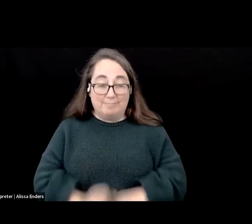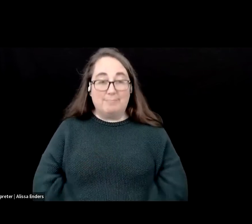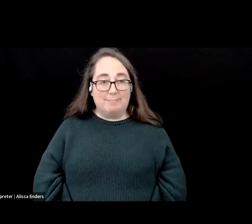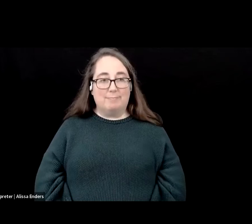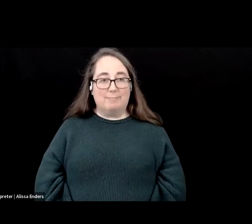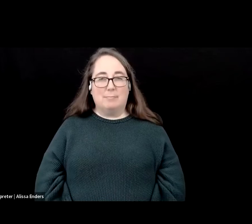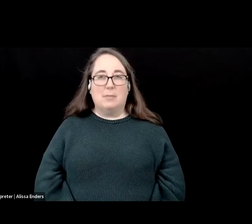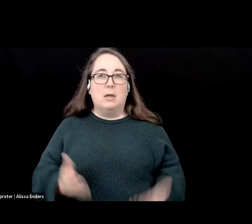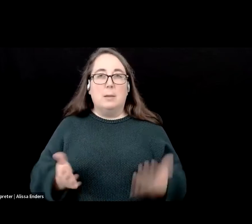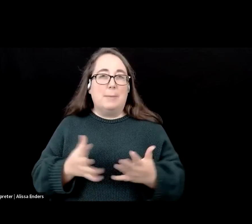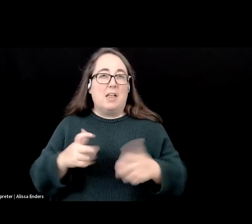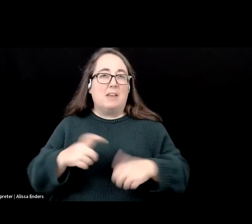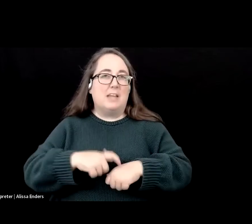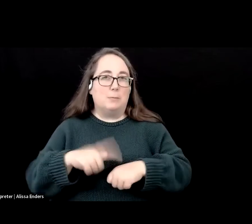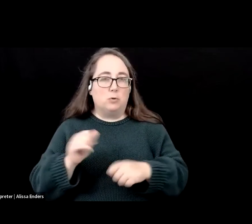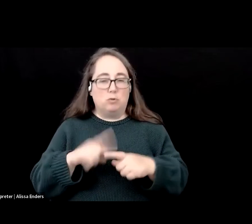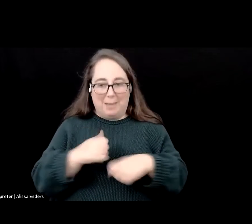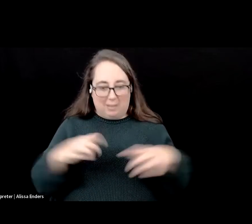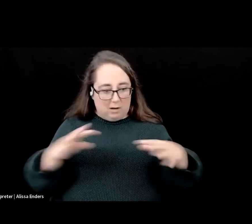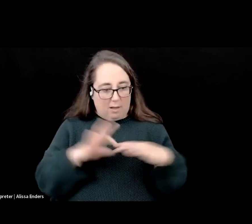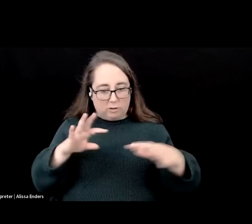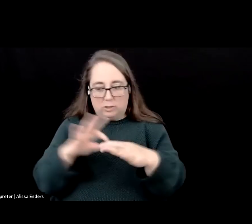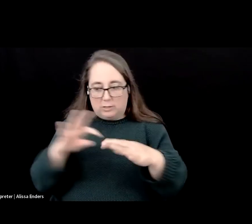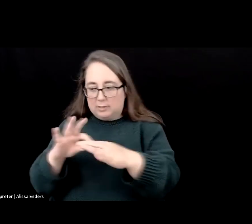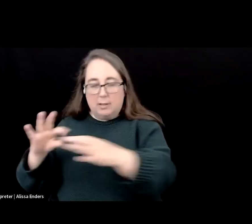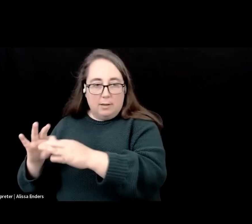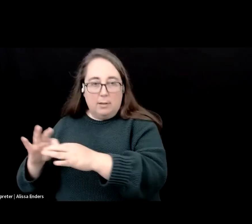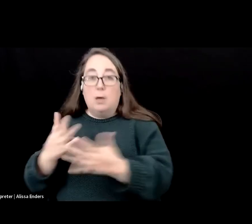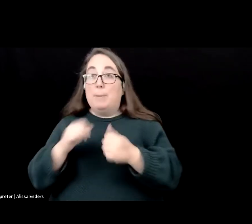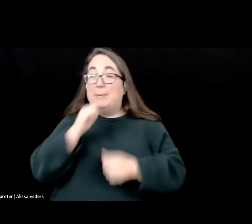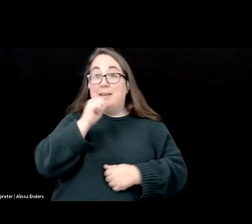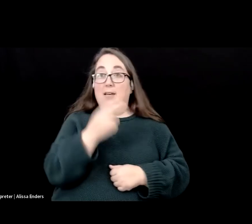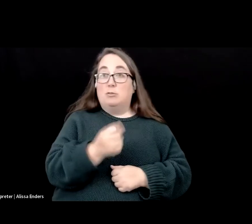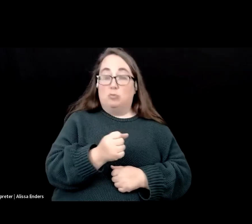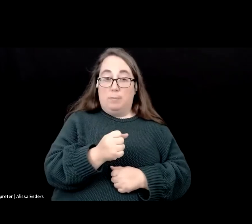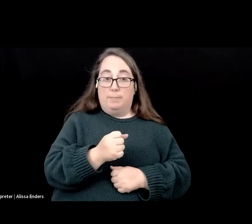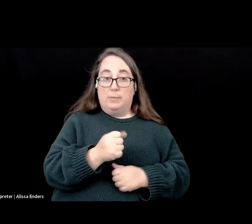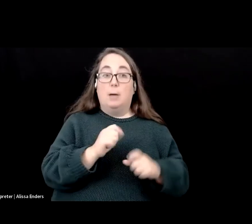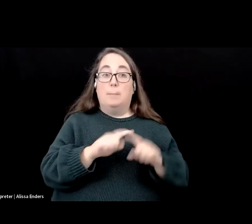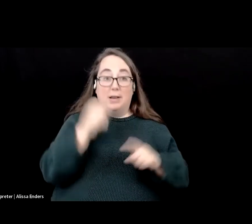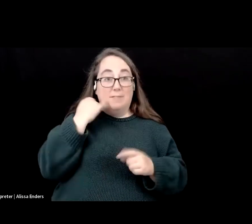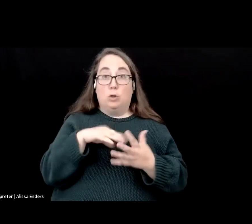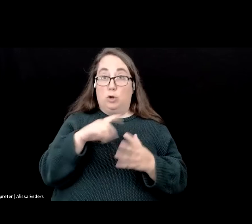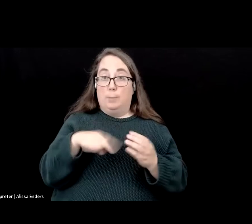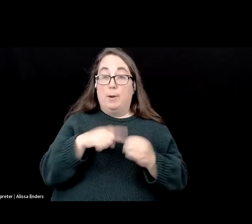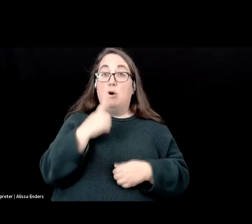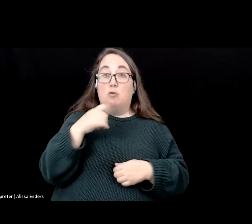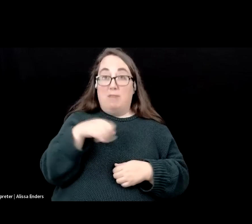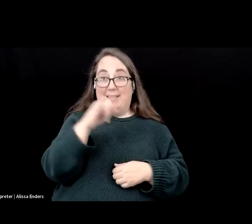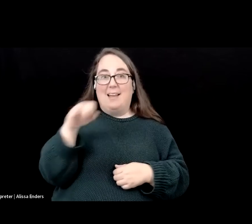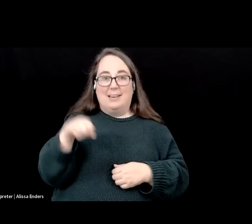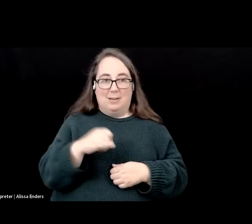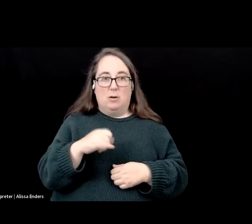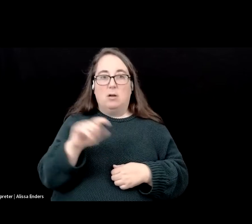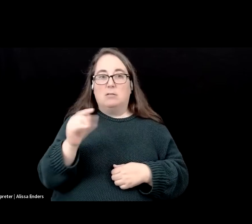time, perhaps, to make those connections. And maybe not at the 9th grade level to make that connection. But if you learn about redlining, or Tom Hanks talked